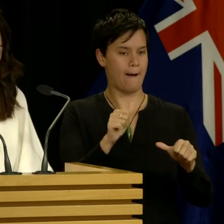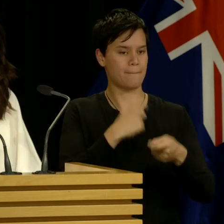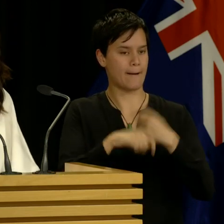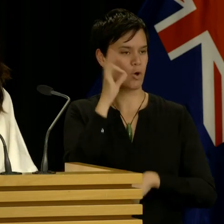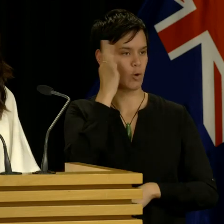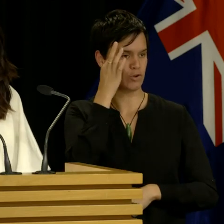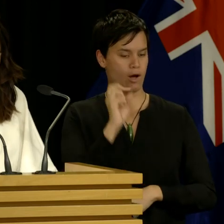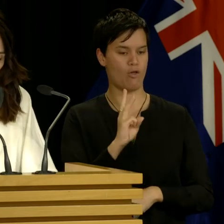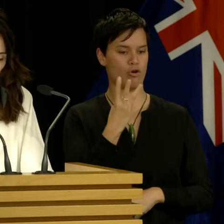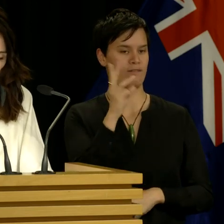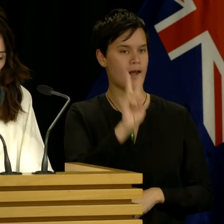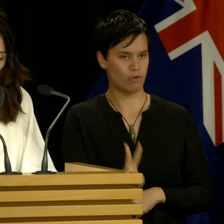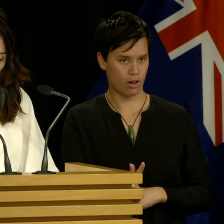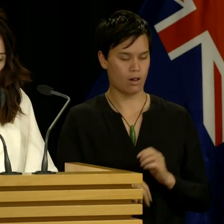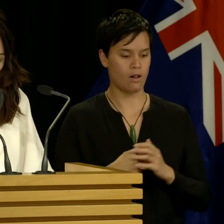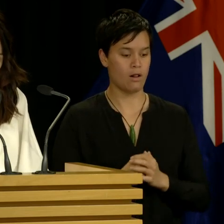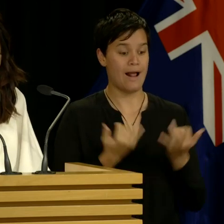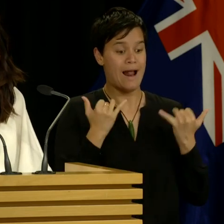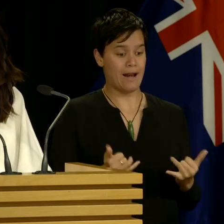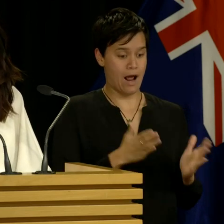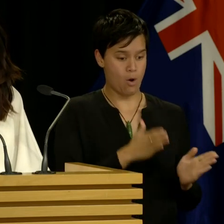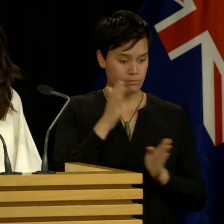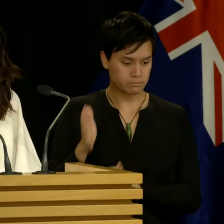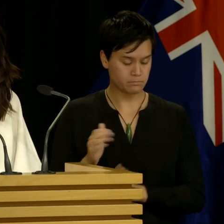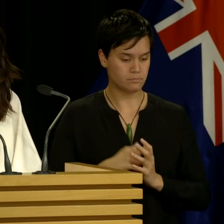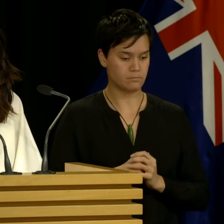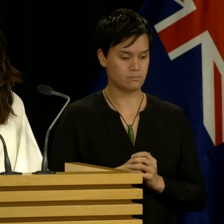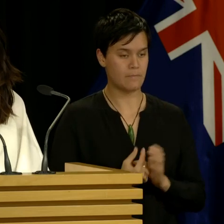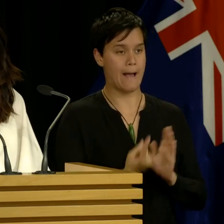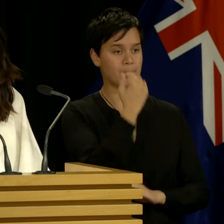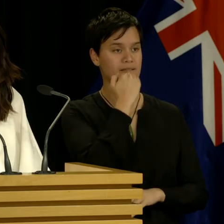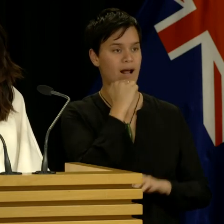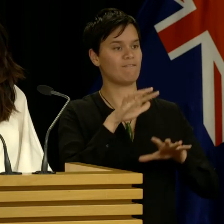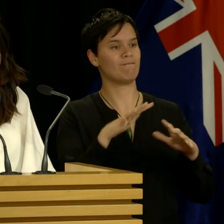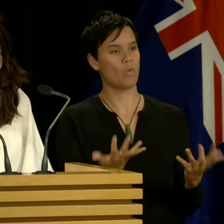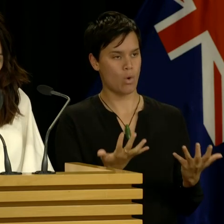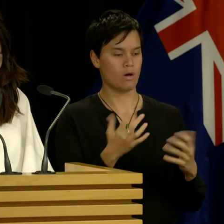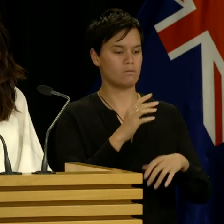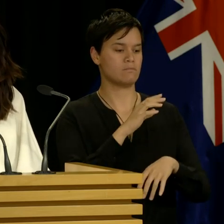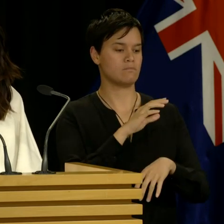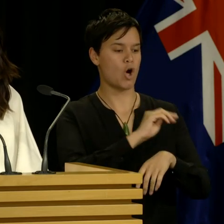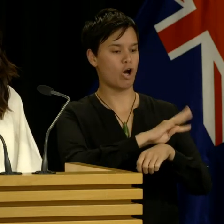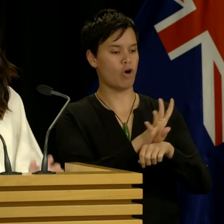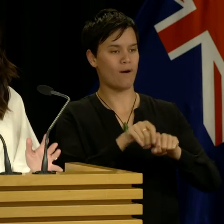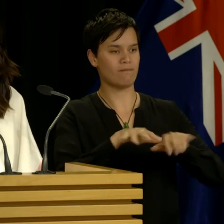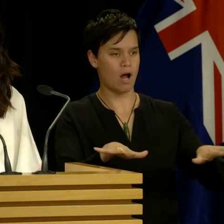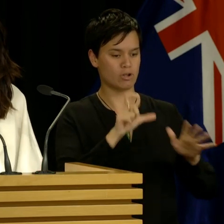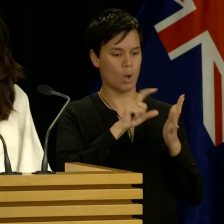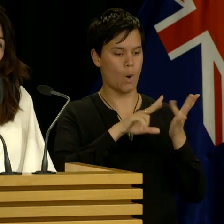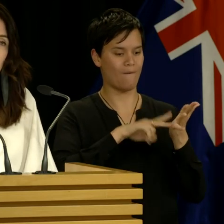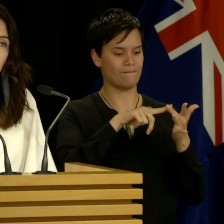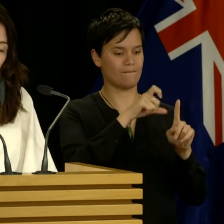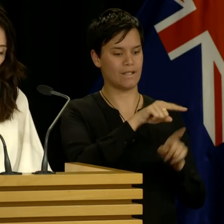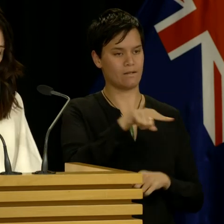I want to turn now to an update on our public health response to coronavirus COVID-19. And following